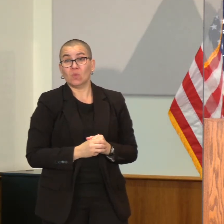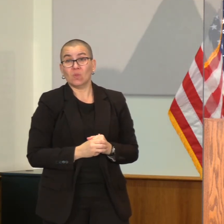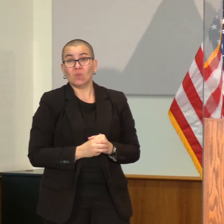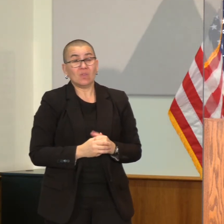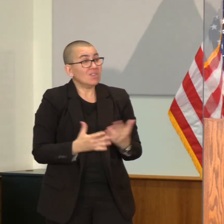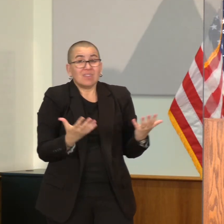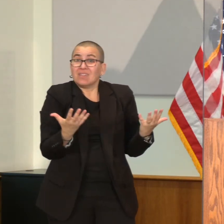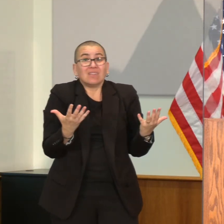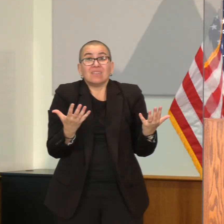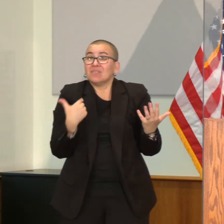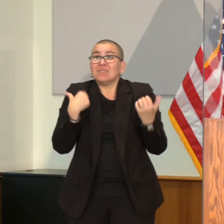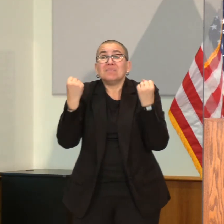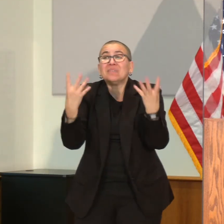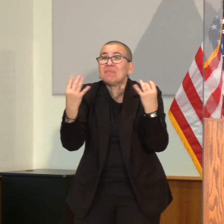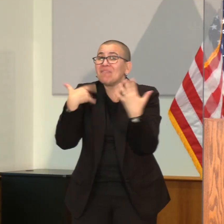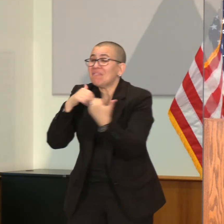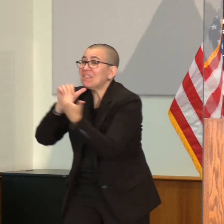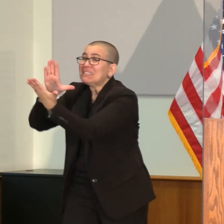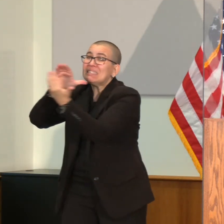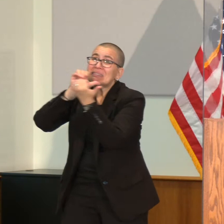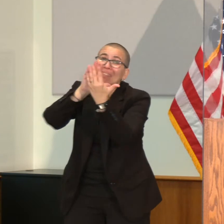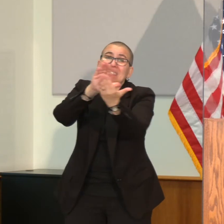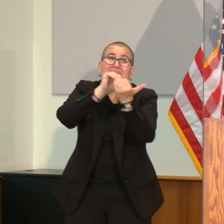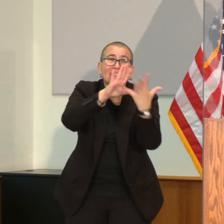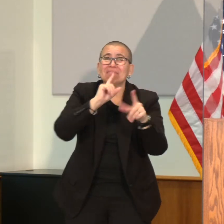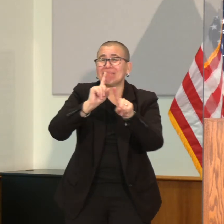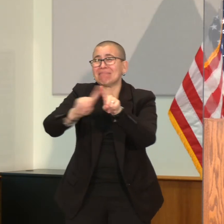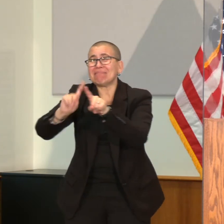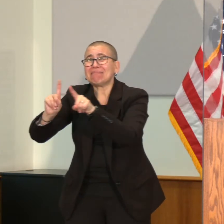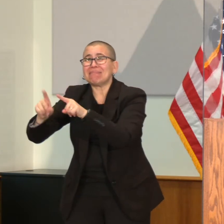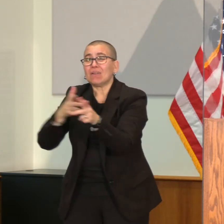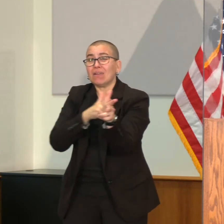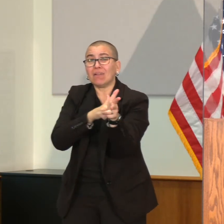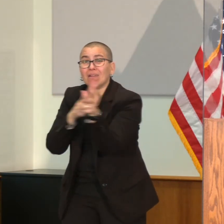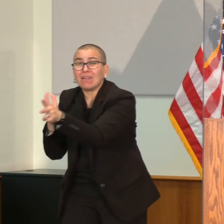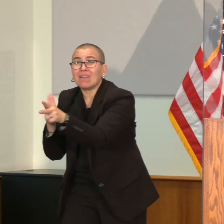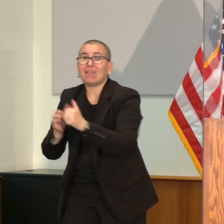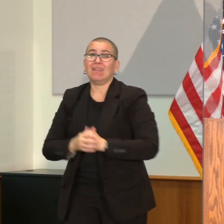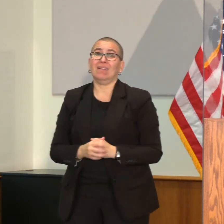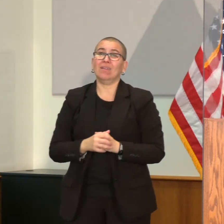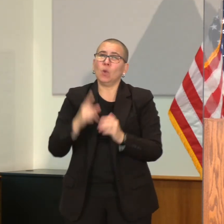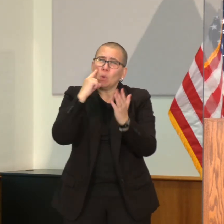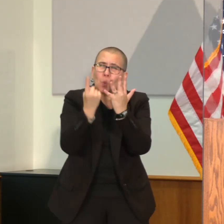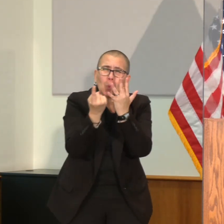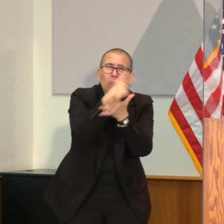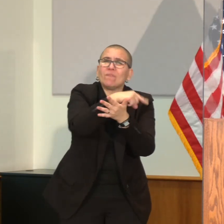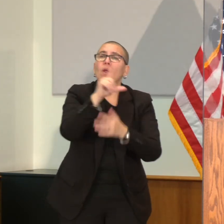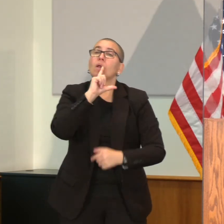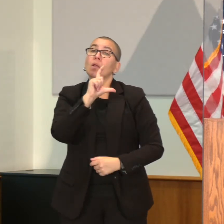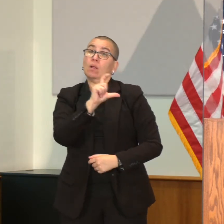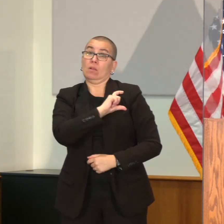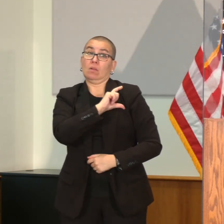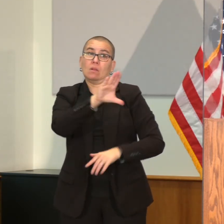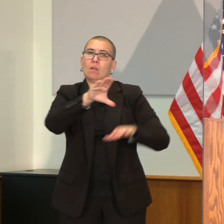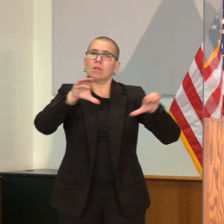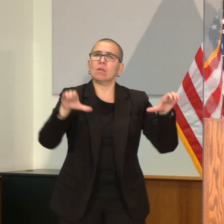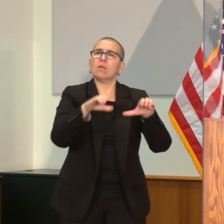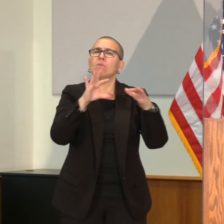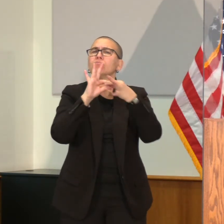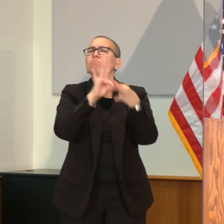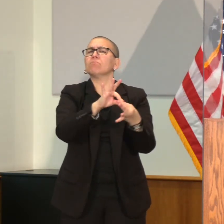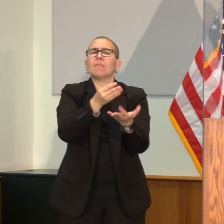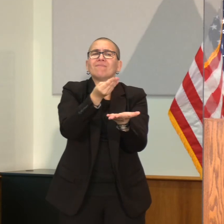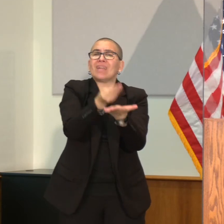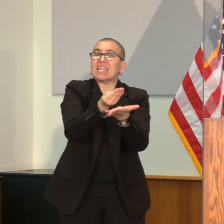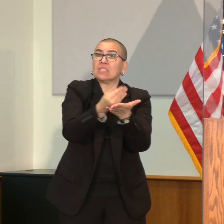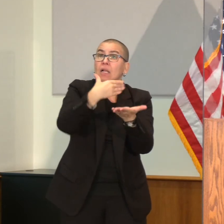regulating traffic stops to empowering citizens to review local police actions to appropriating funds for community-based interventions